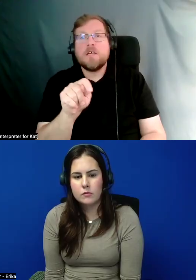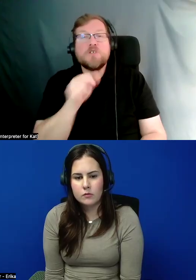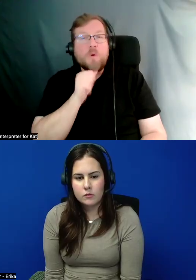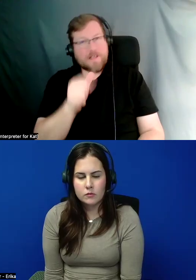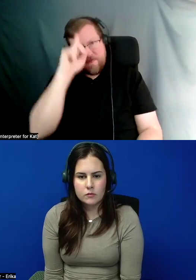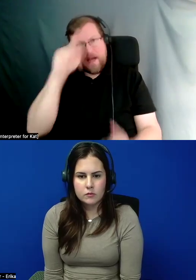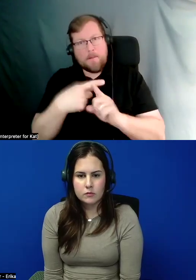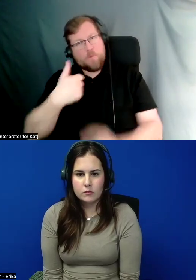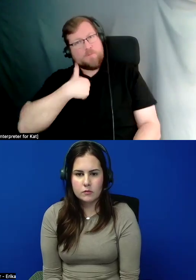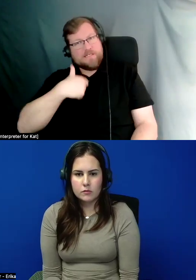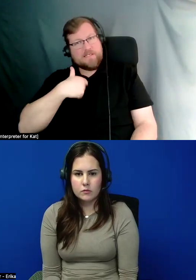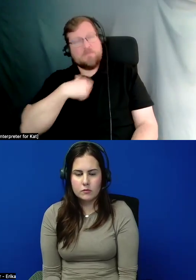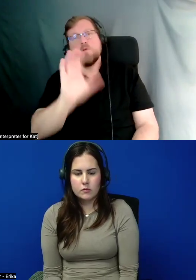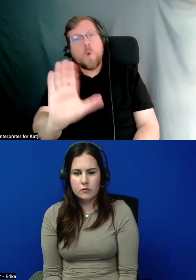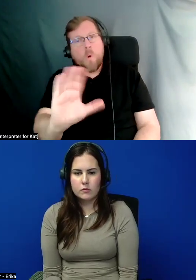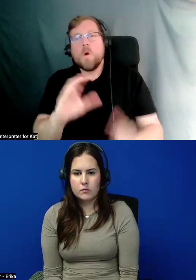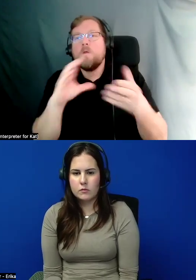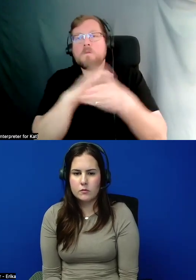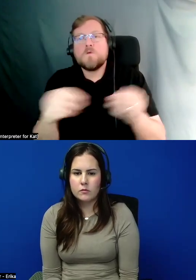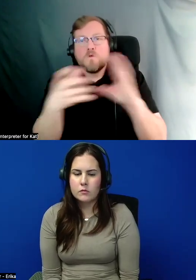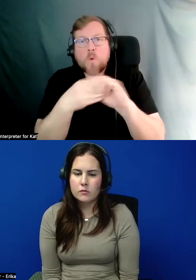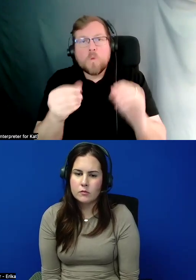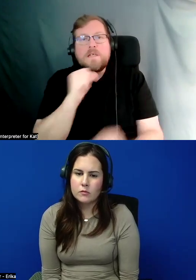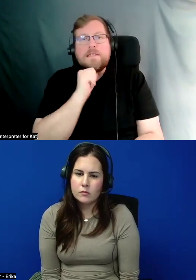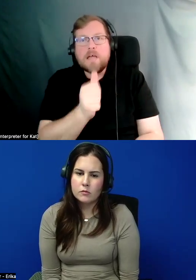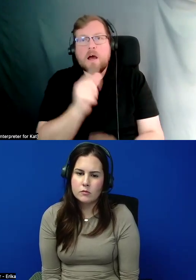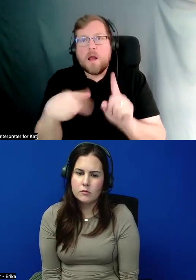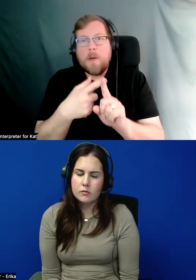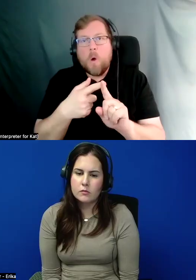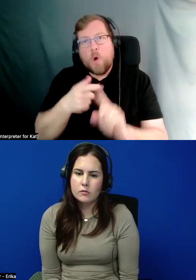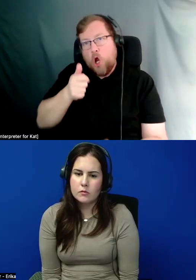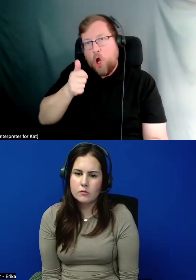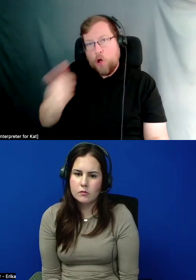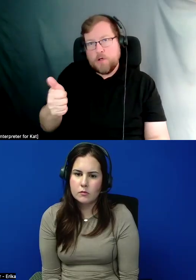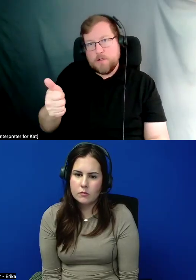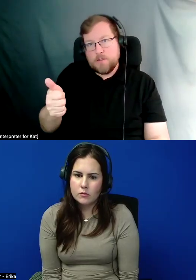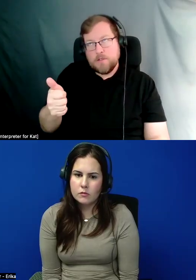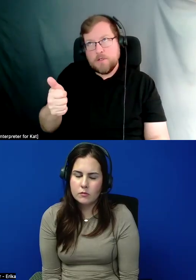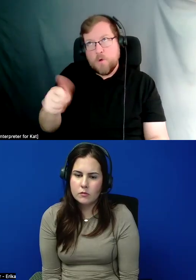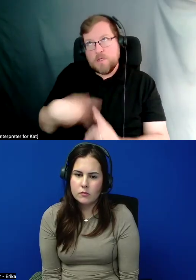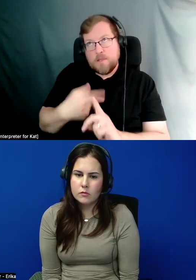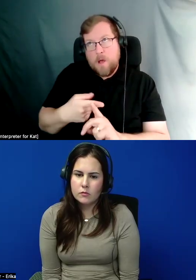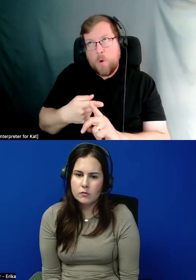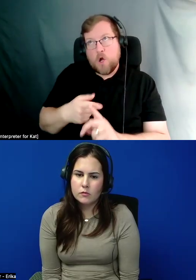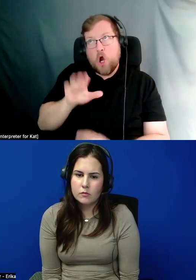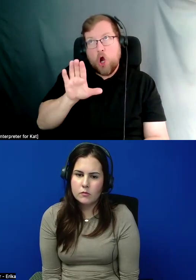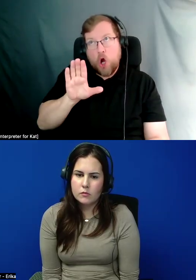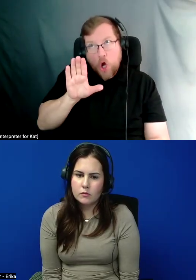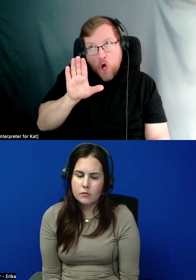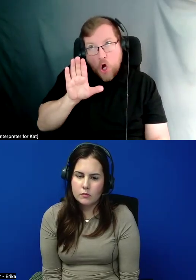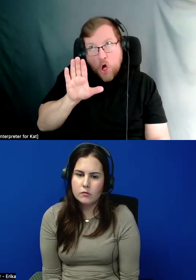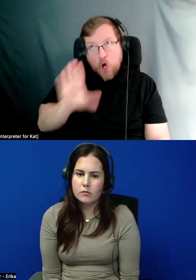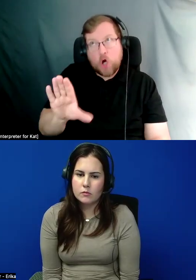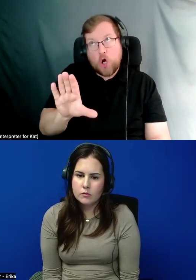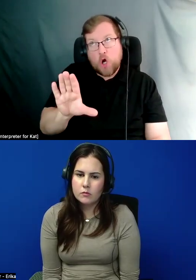herself, so the story was not really about her. It was about her trying to get her sister. And